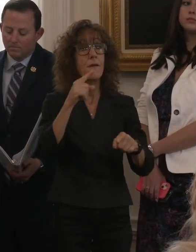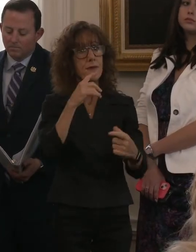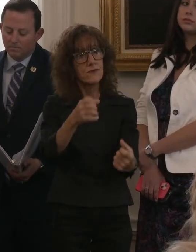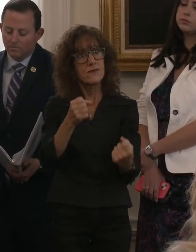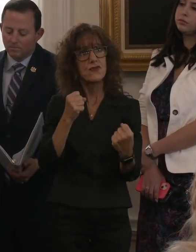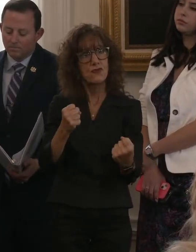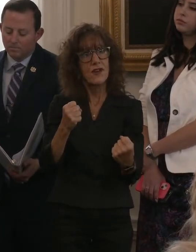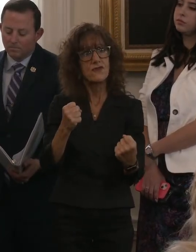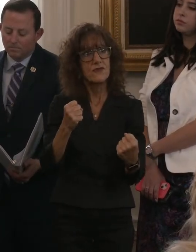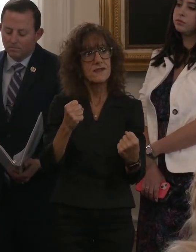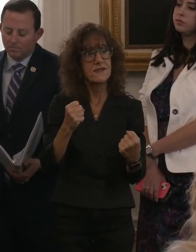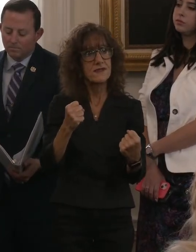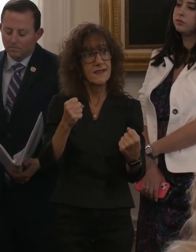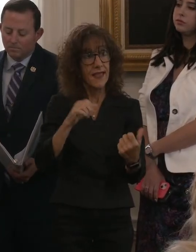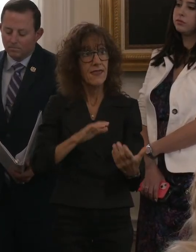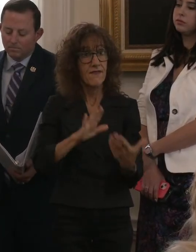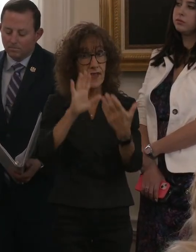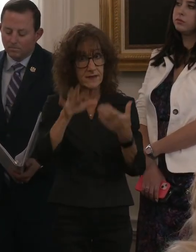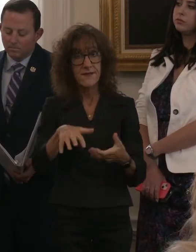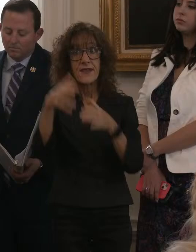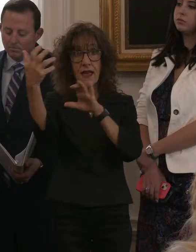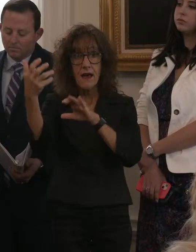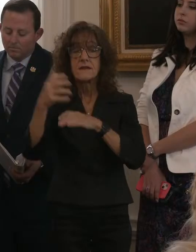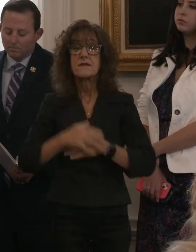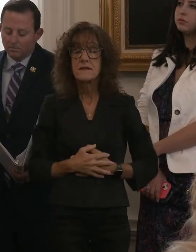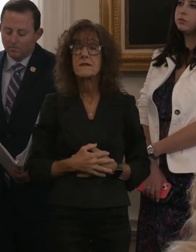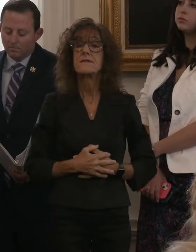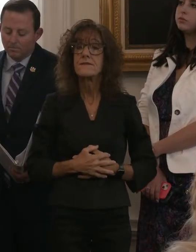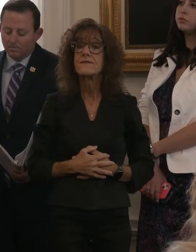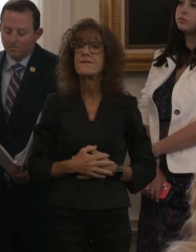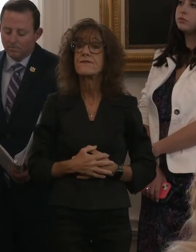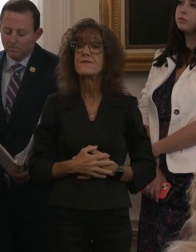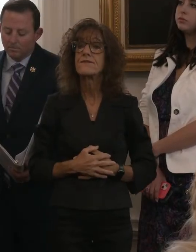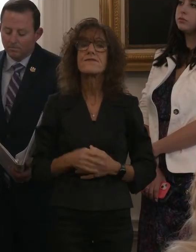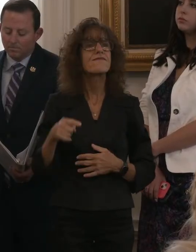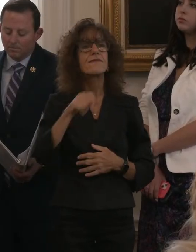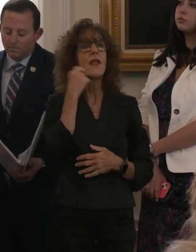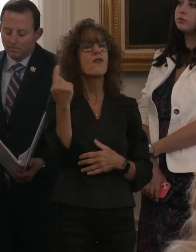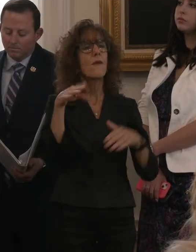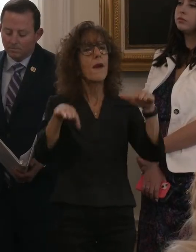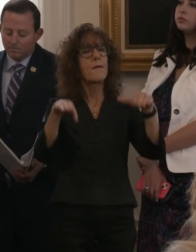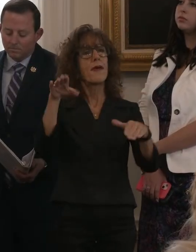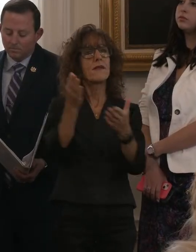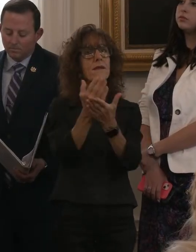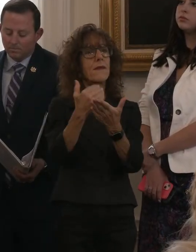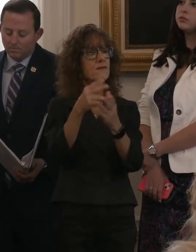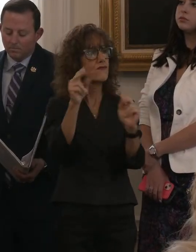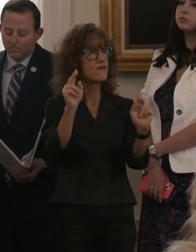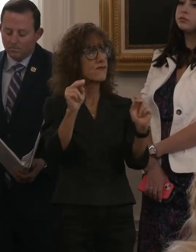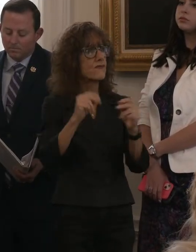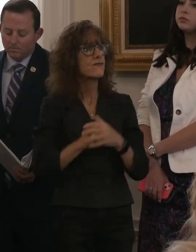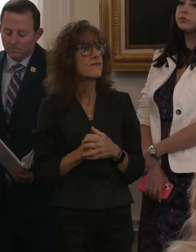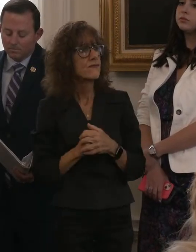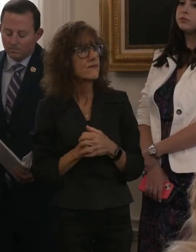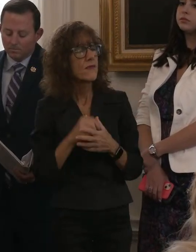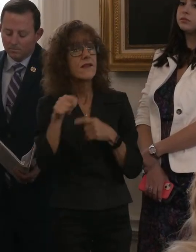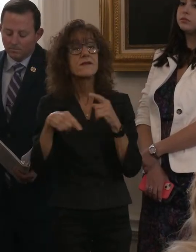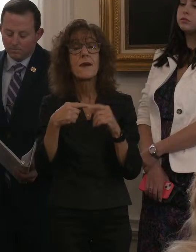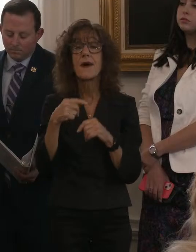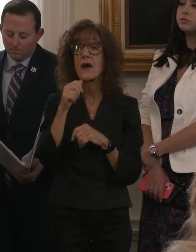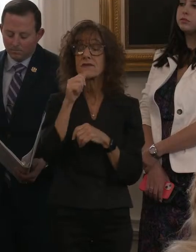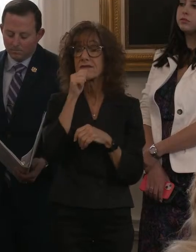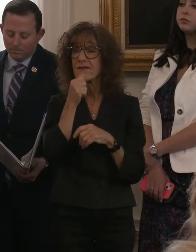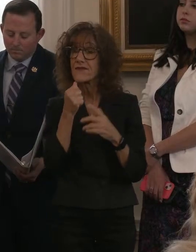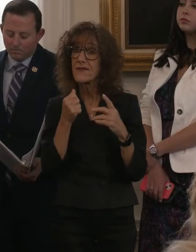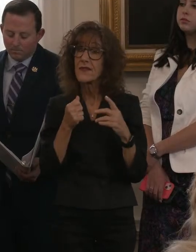courageous in the face of chaos. This was not just about balancing a budget. It was about weathering